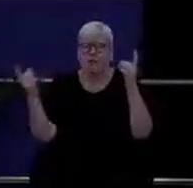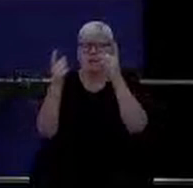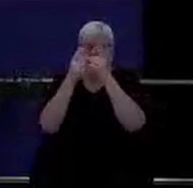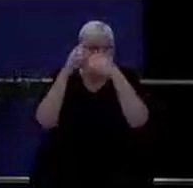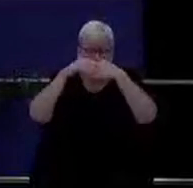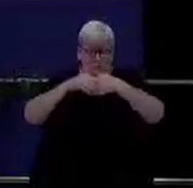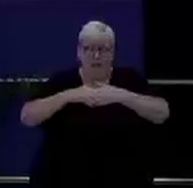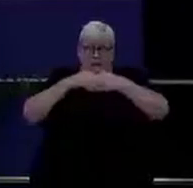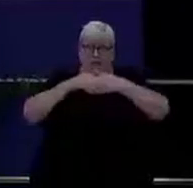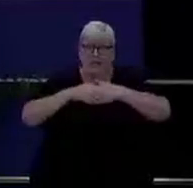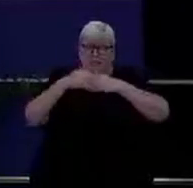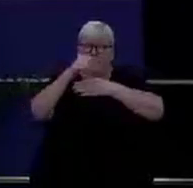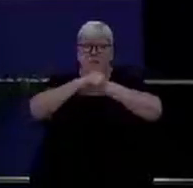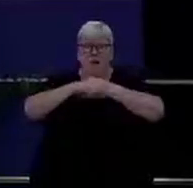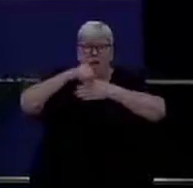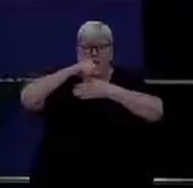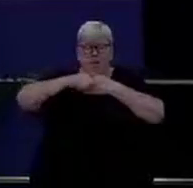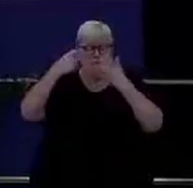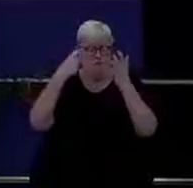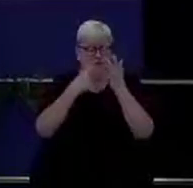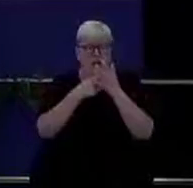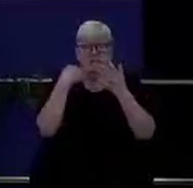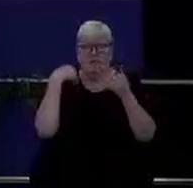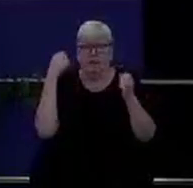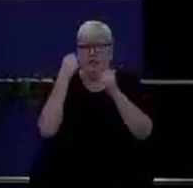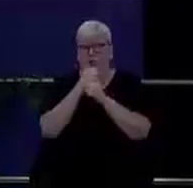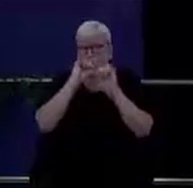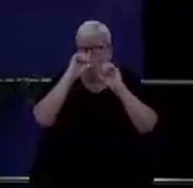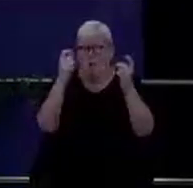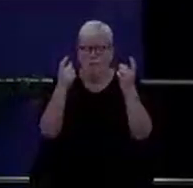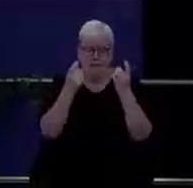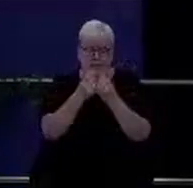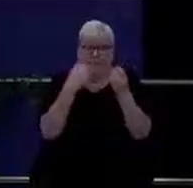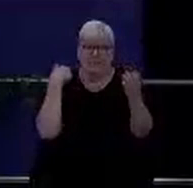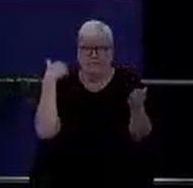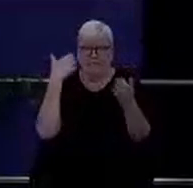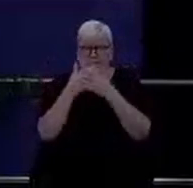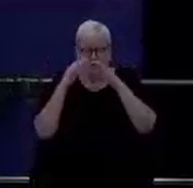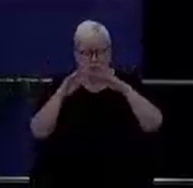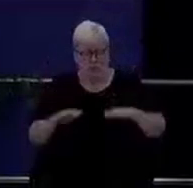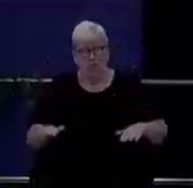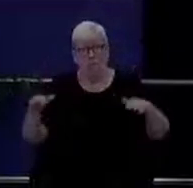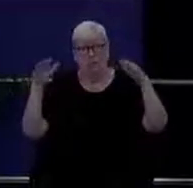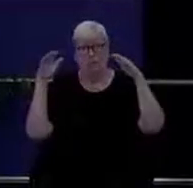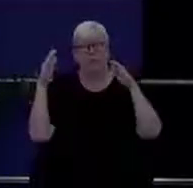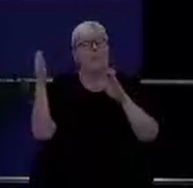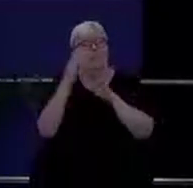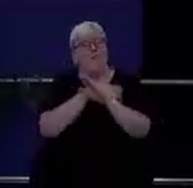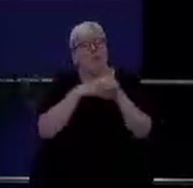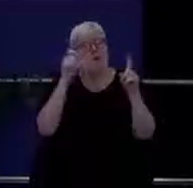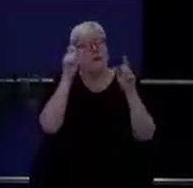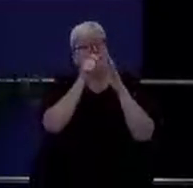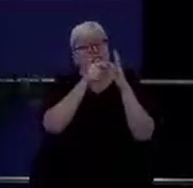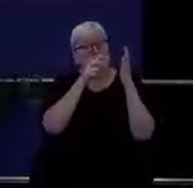According to the Bible, ravens have done their own thing since the great flood. Before he sent a dove, Noah sent a raven to see if there was